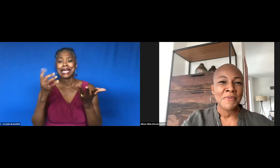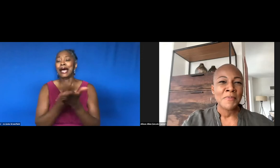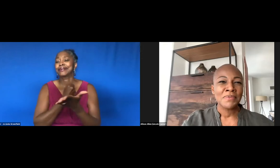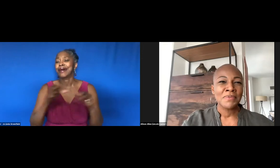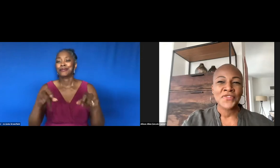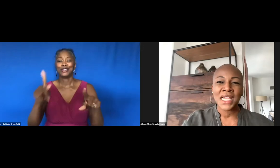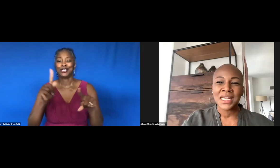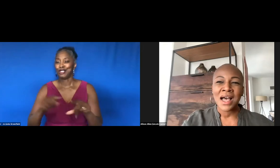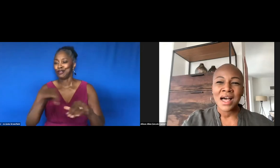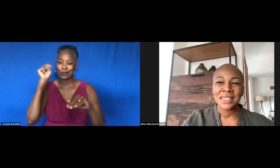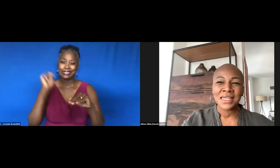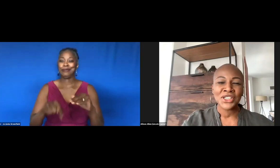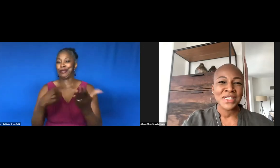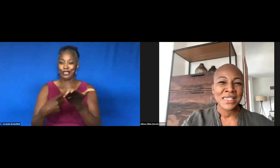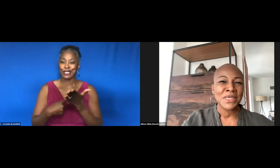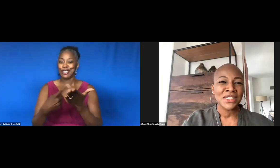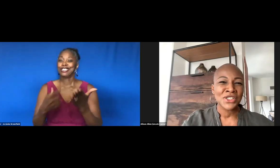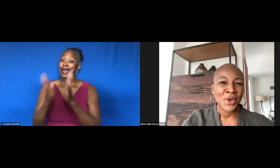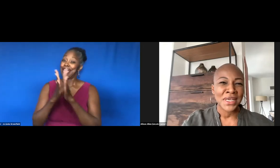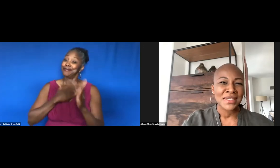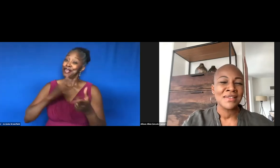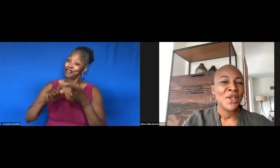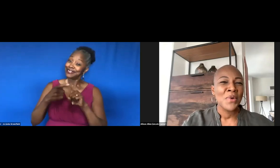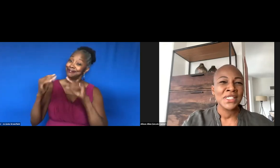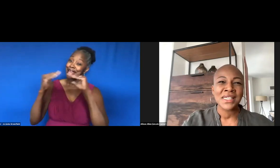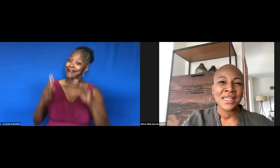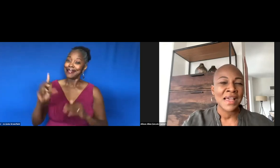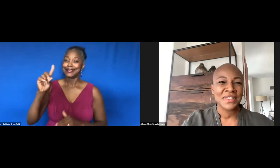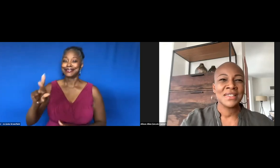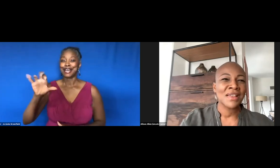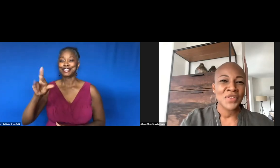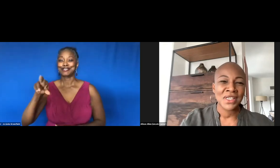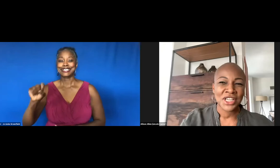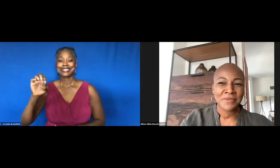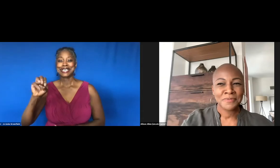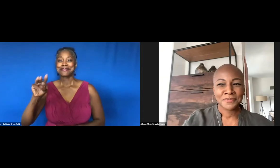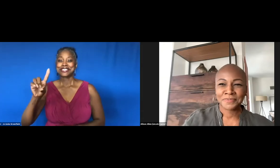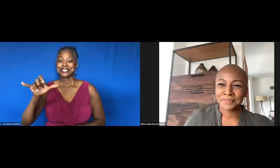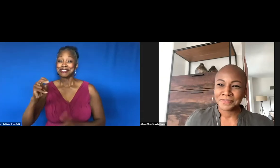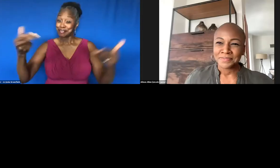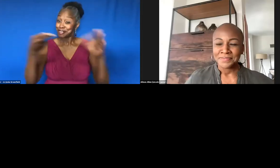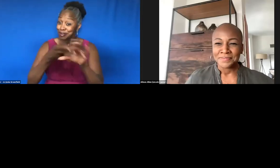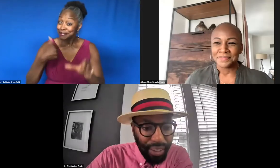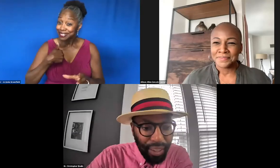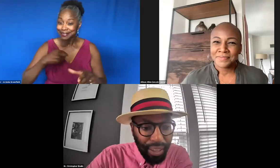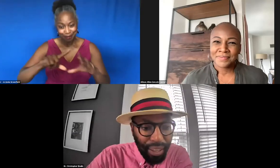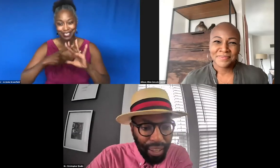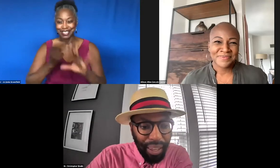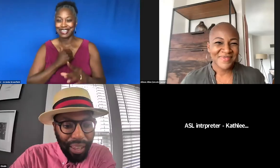ask my friend and colleague, Dr. Chris Emdin, to join us, and we're just gonna dive into this conversation.